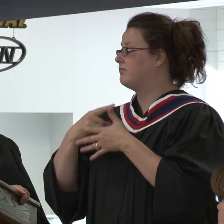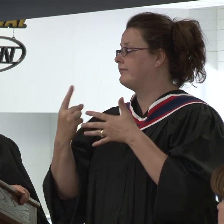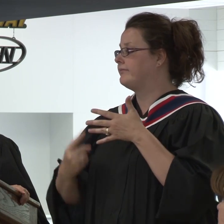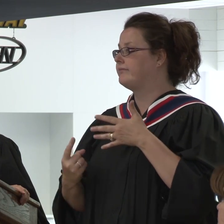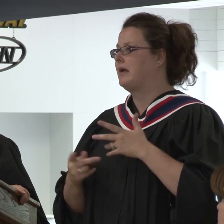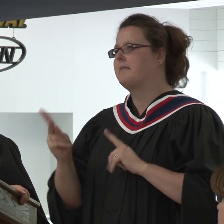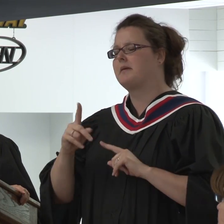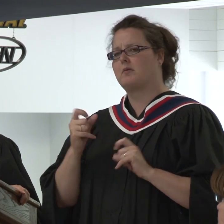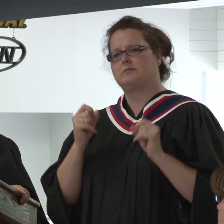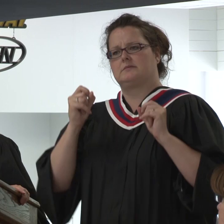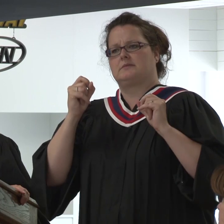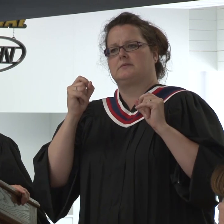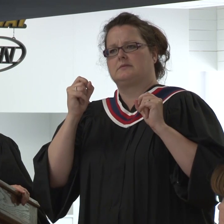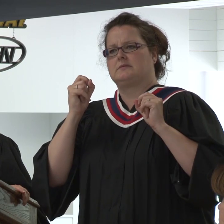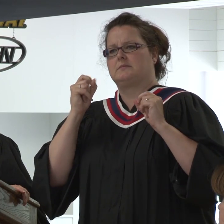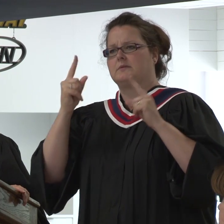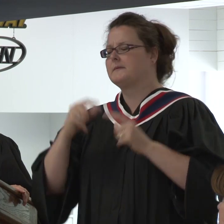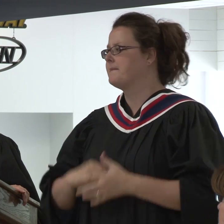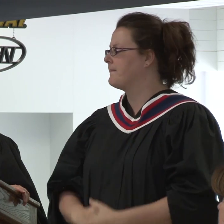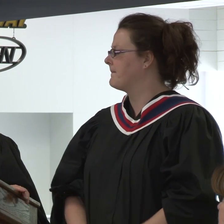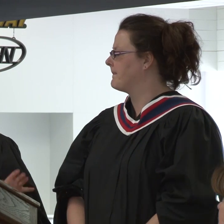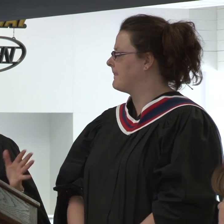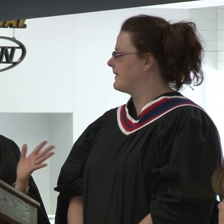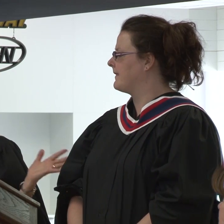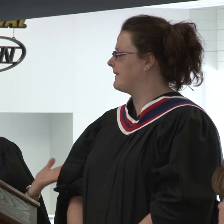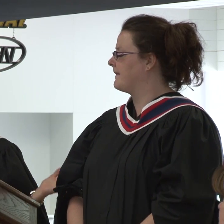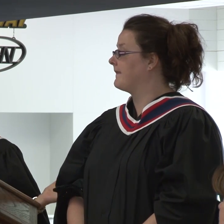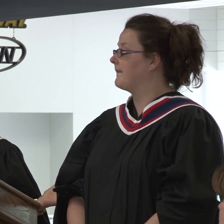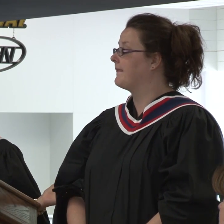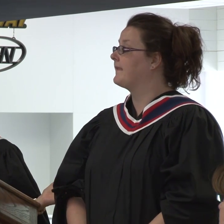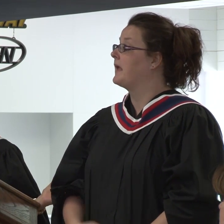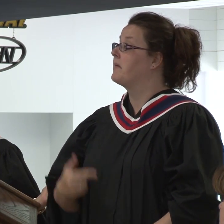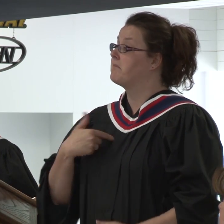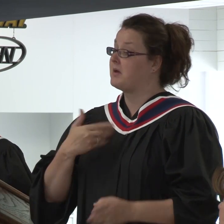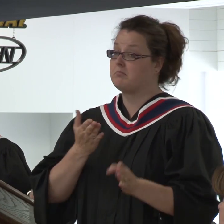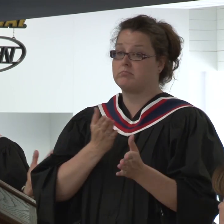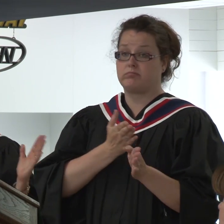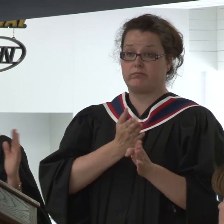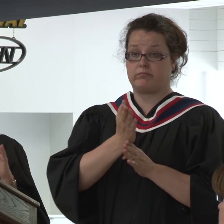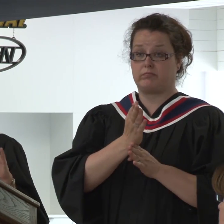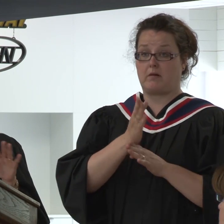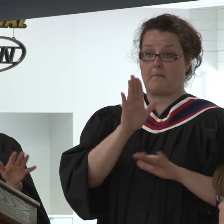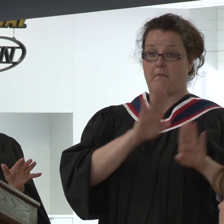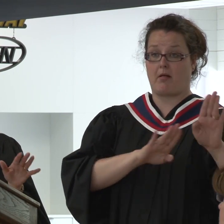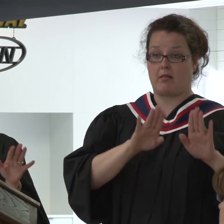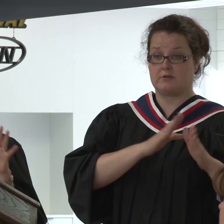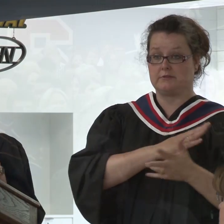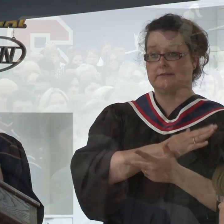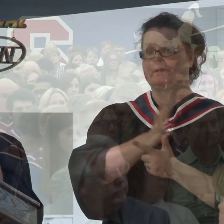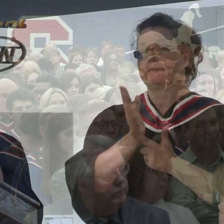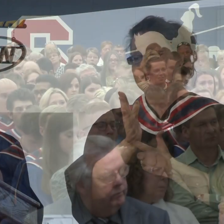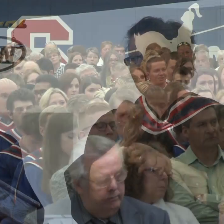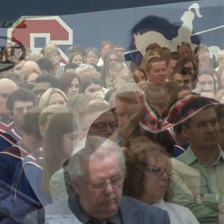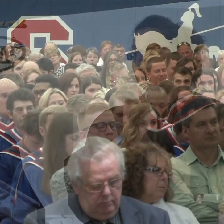always surprised because I went from biology, then I